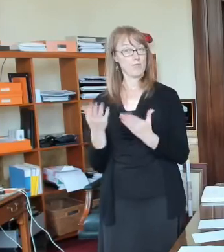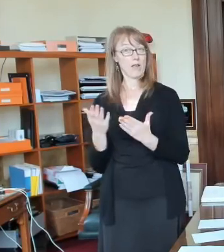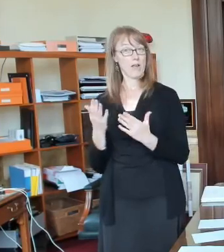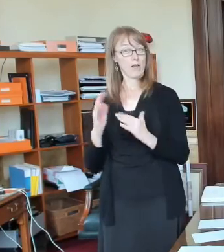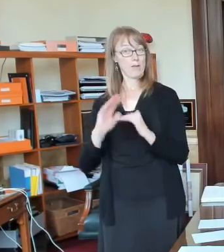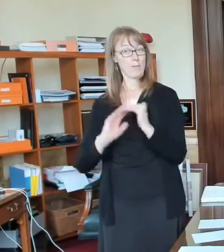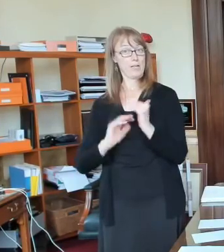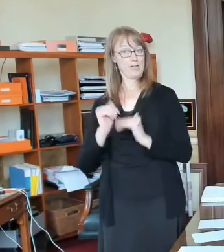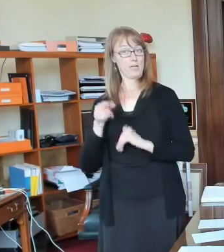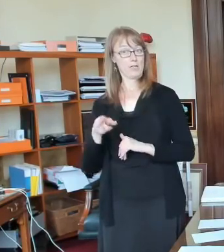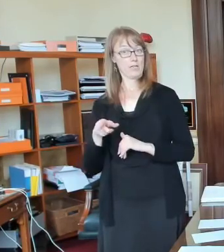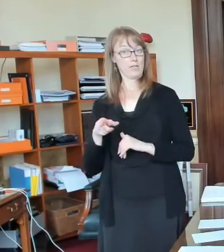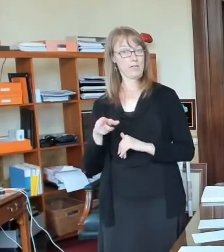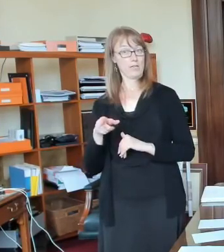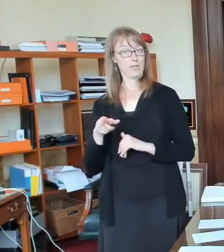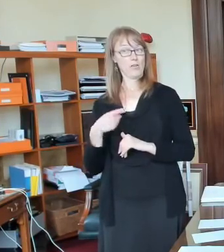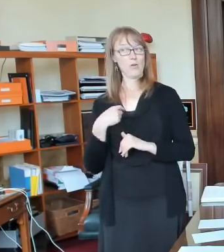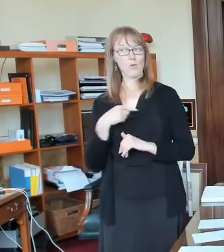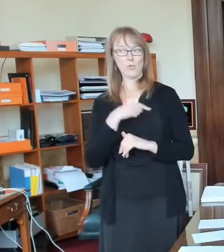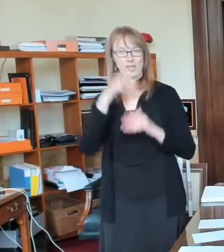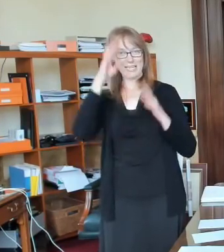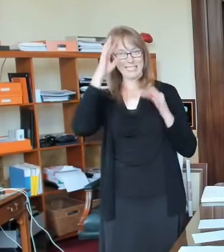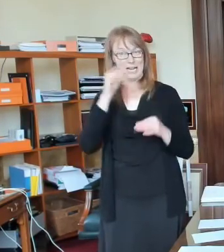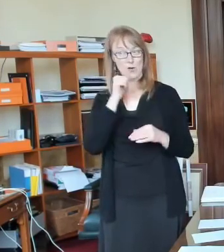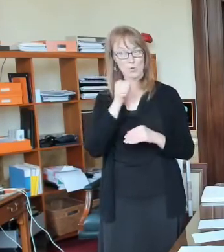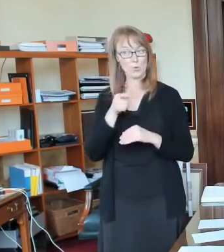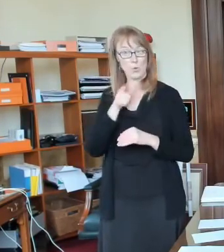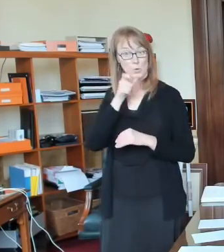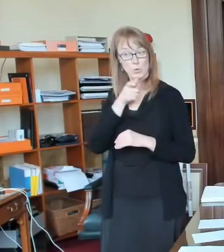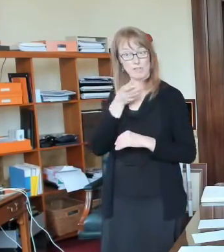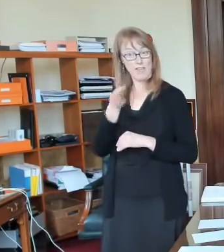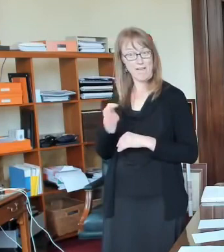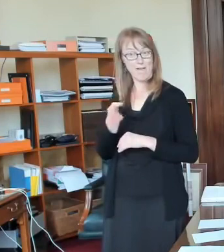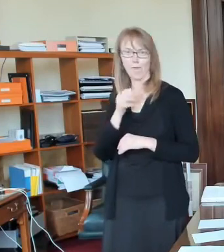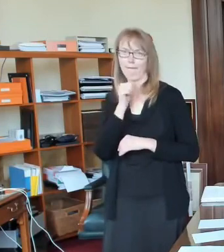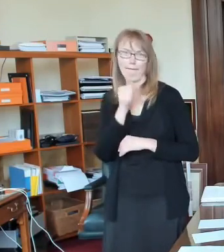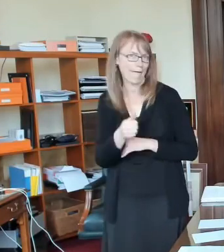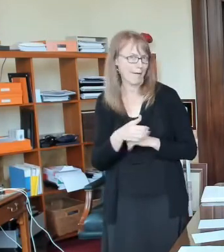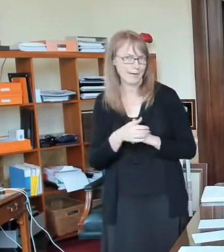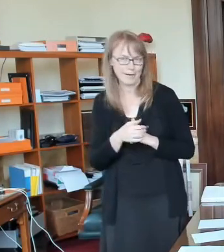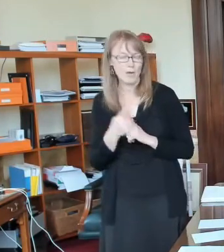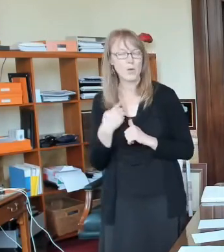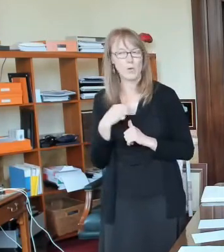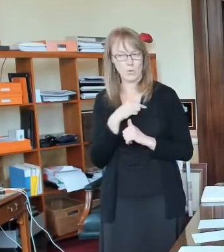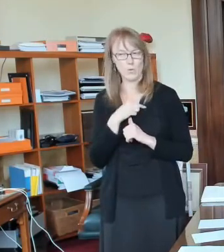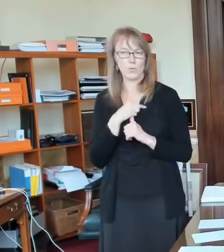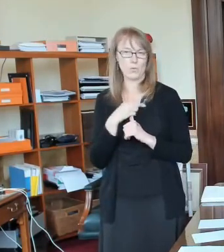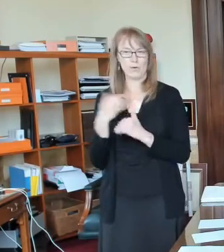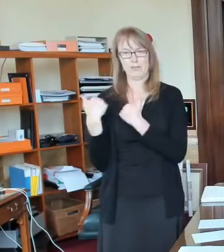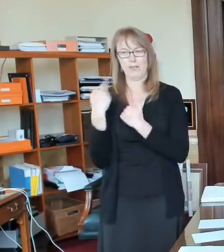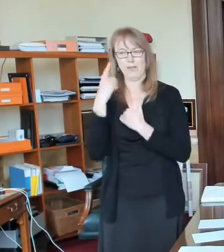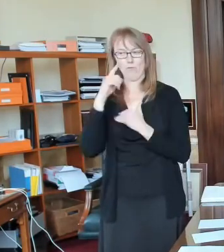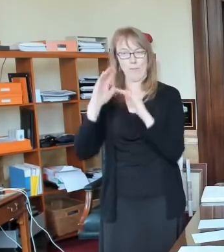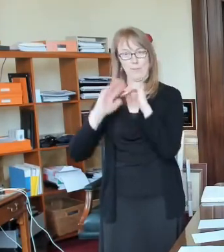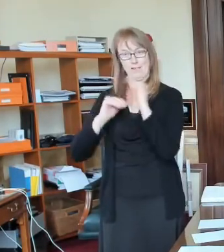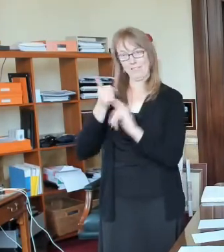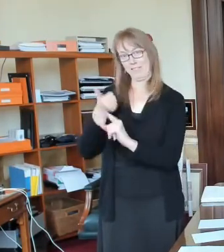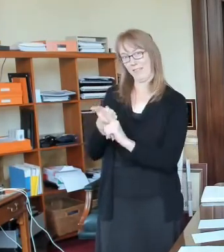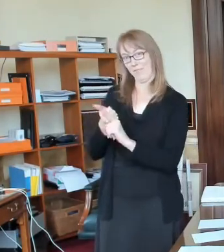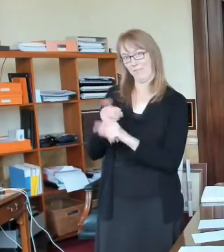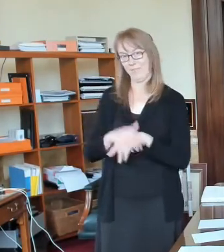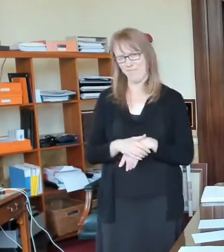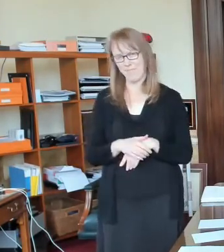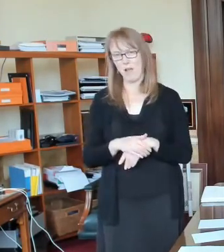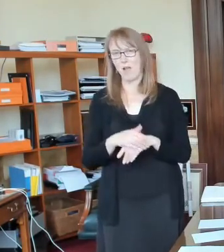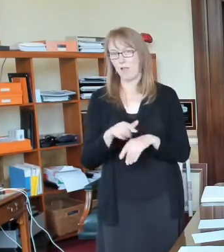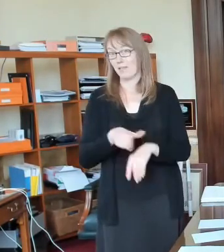So that was kind of a long-winded answer. It's a complex question, and I appreciate you wanting to know more about it. A couple of other